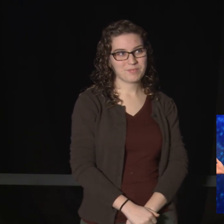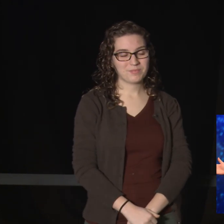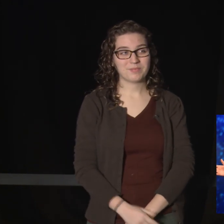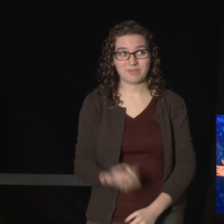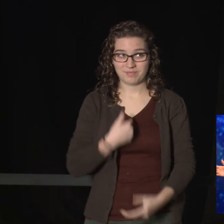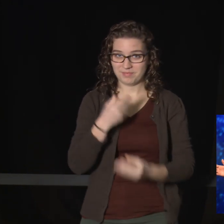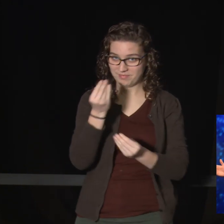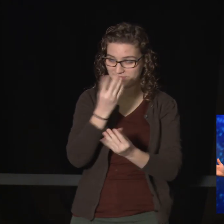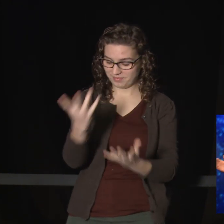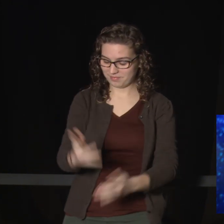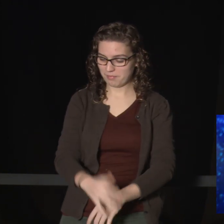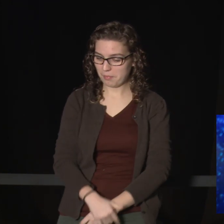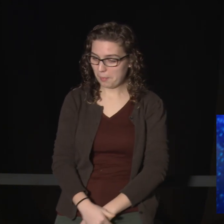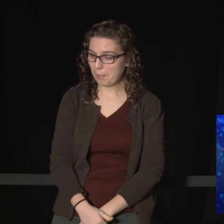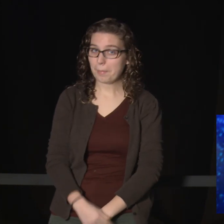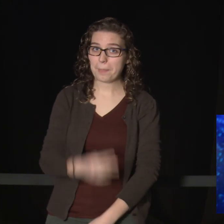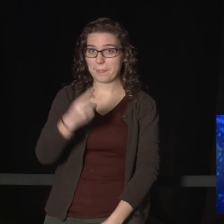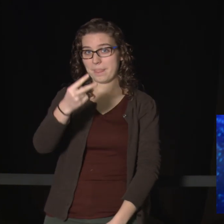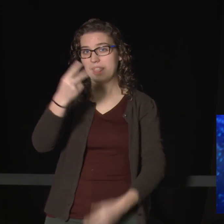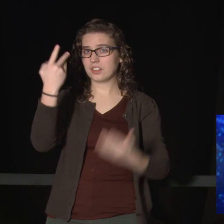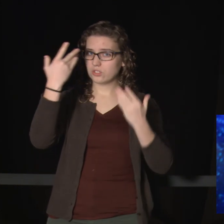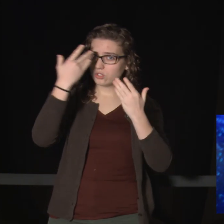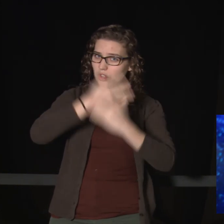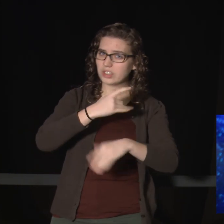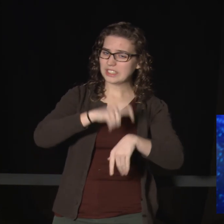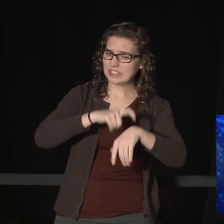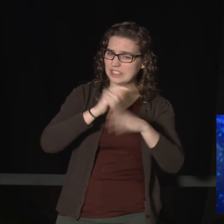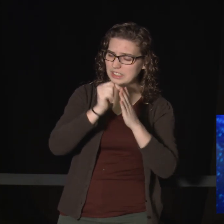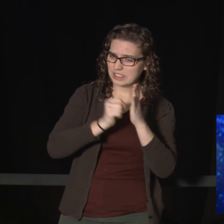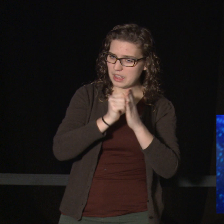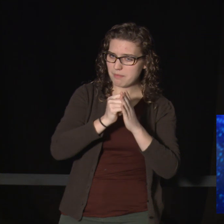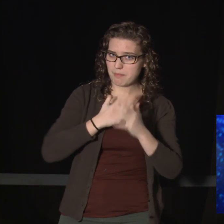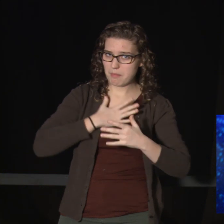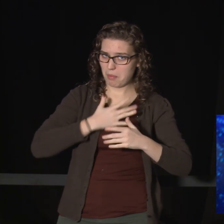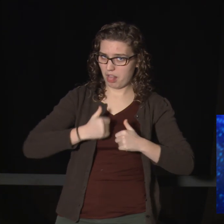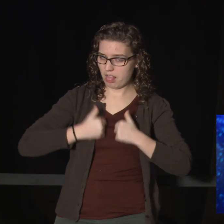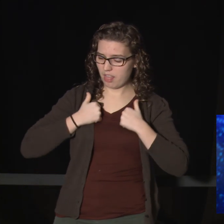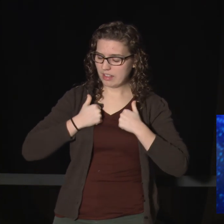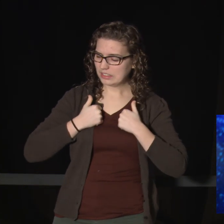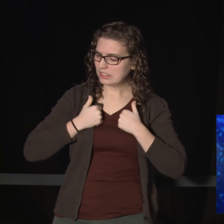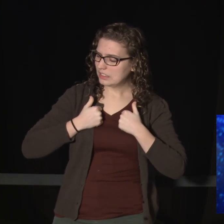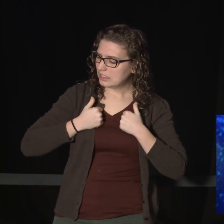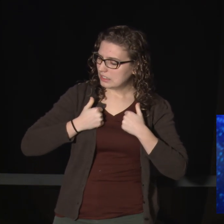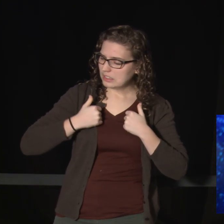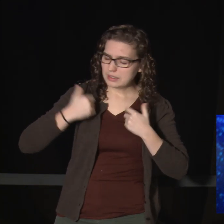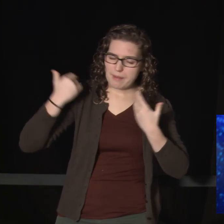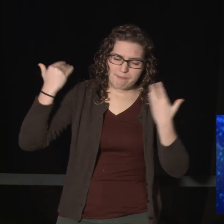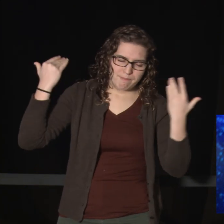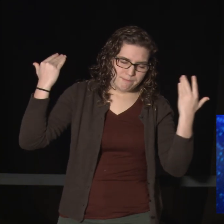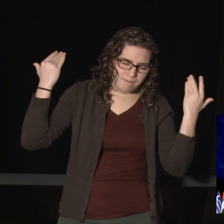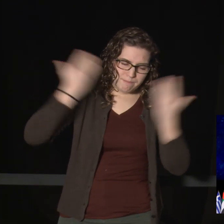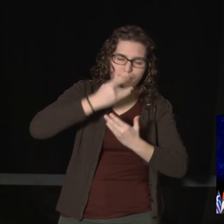Let me just tell you. The two darkest periods of my life, black as night,